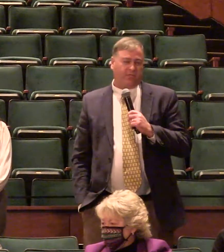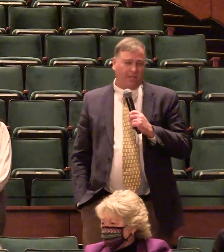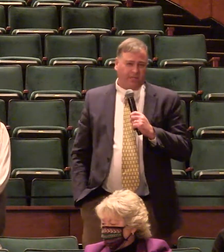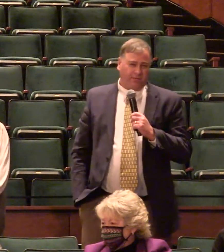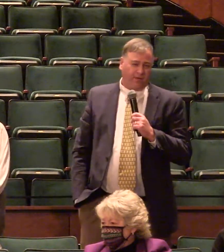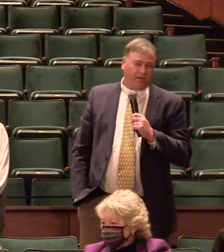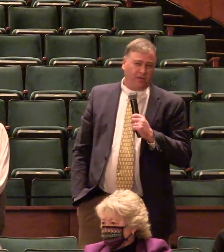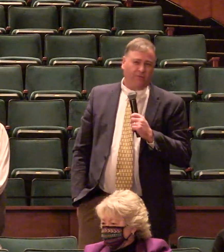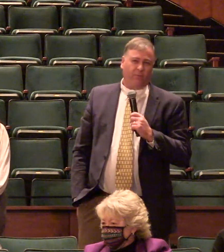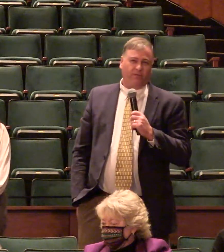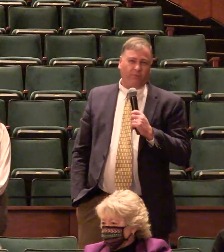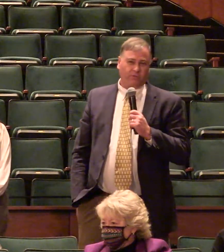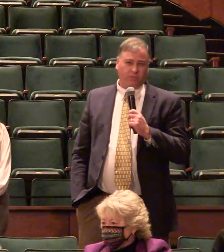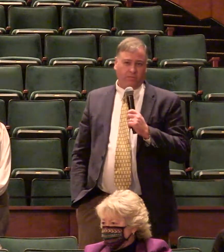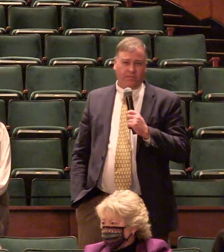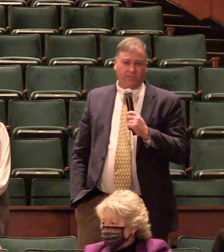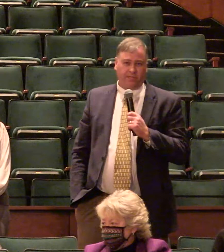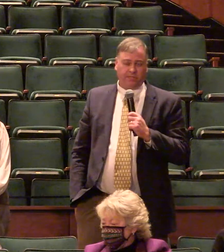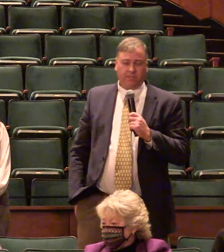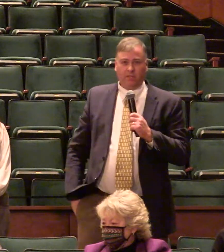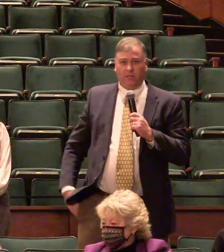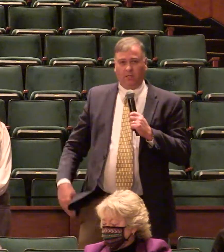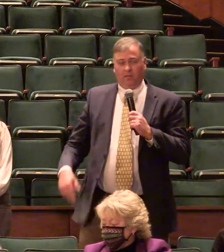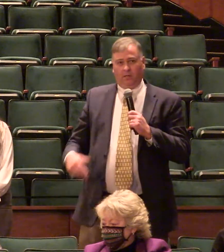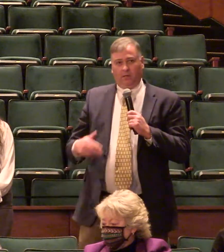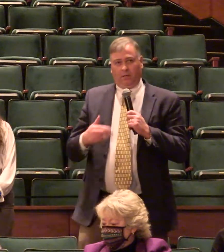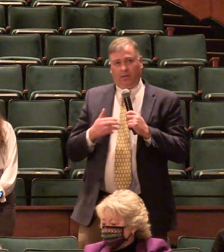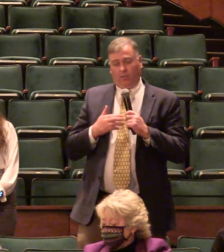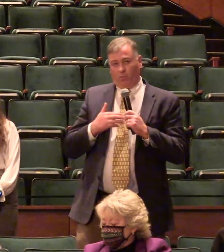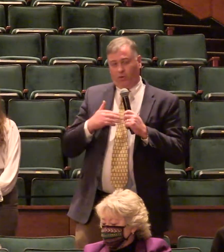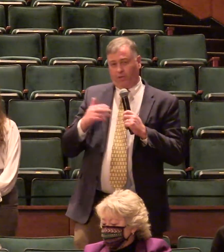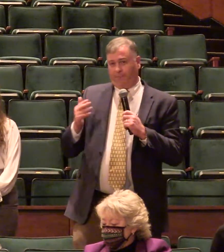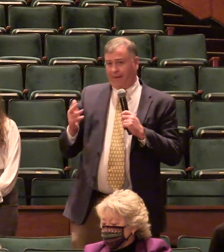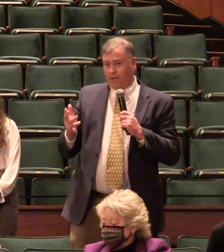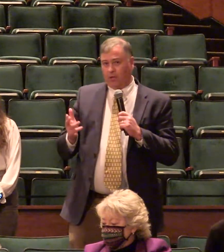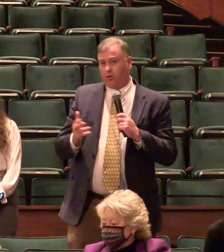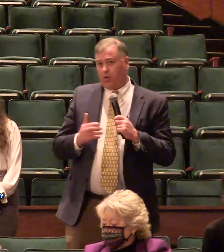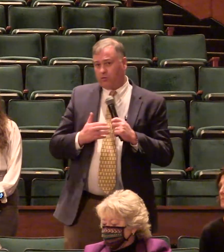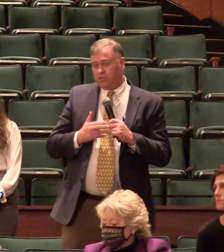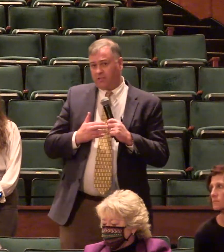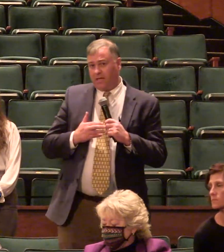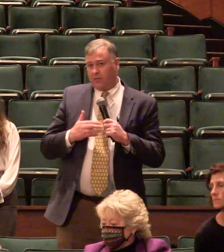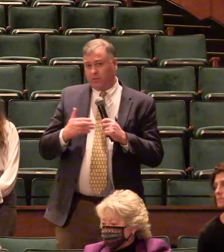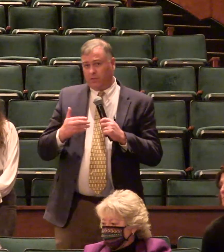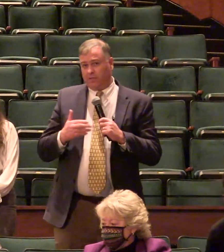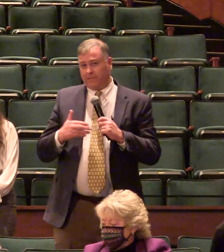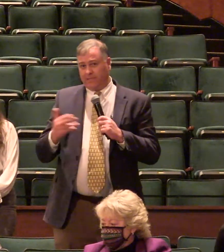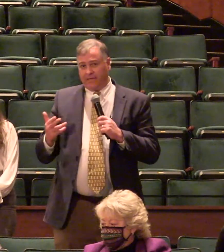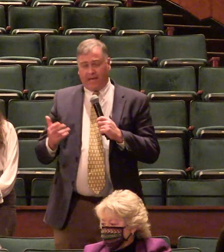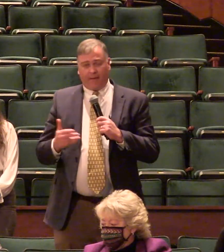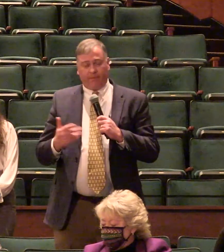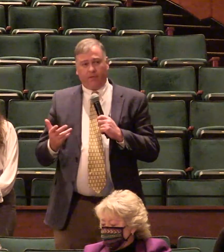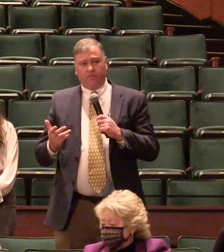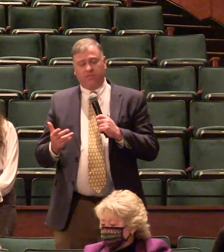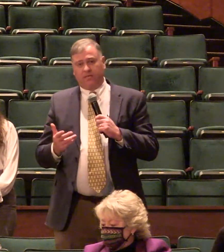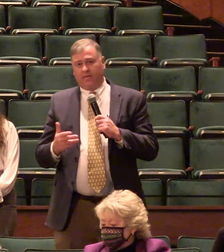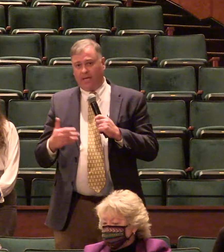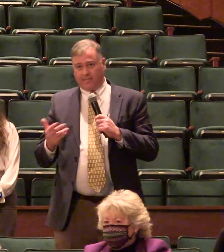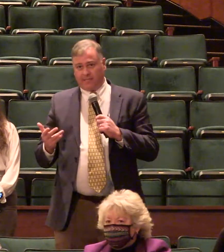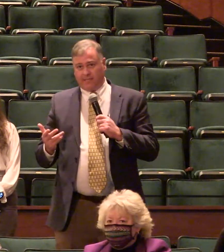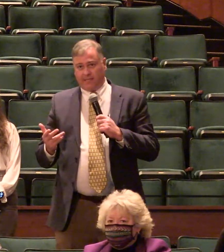across the state, you have around 144 school districts. We're compared across the state when you look at TCAP,